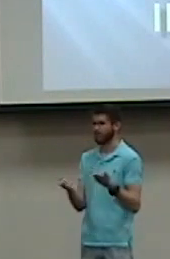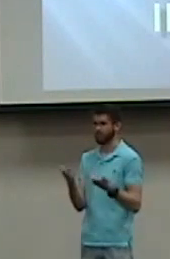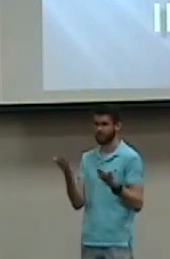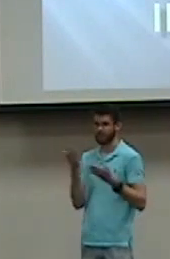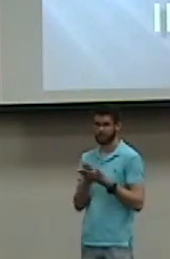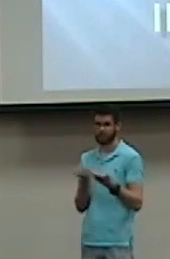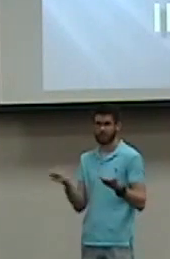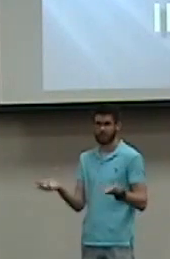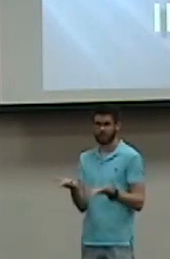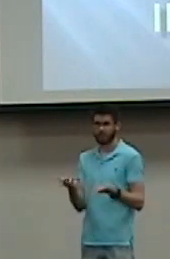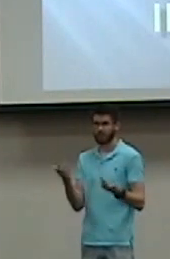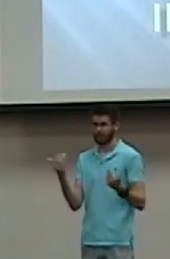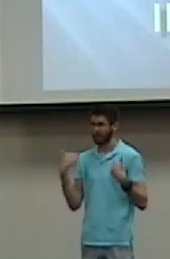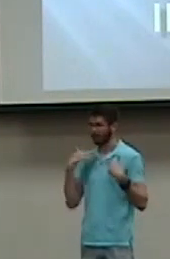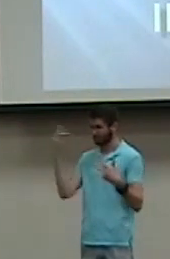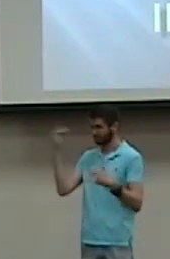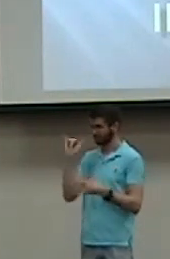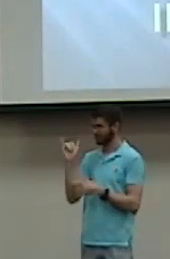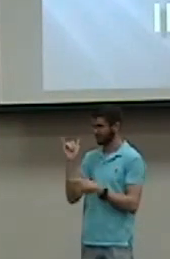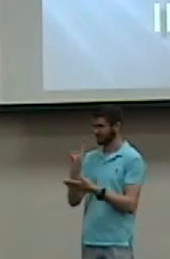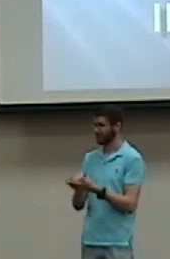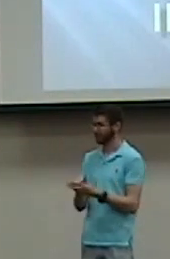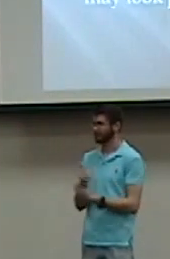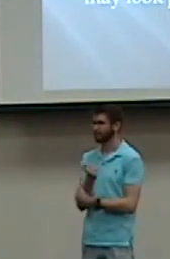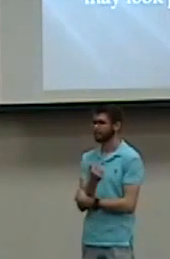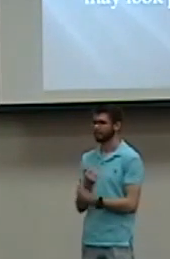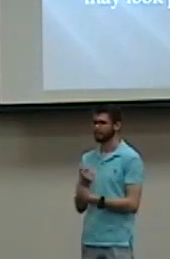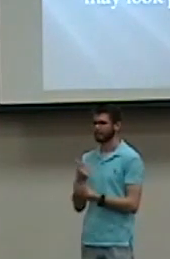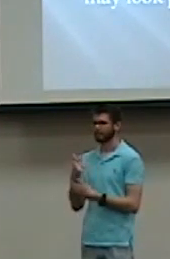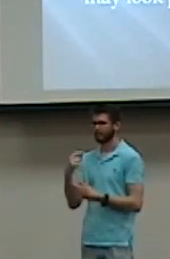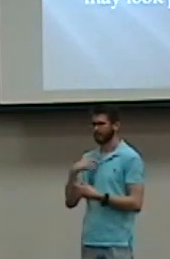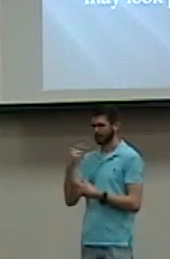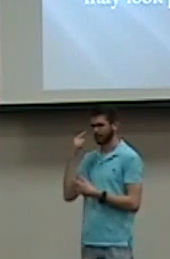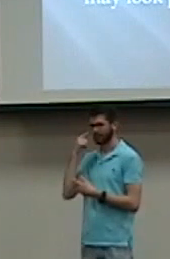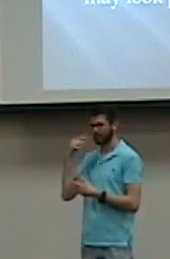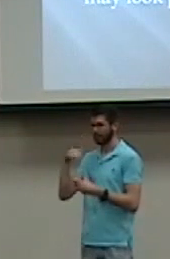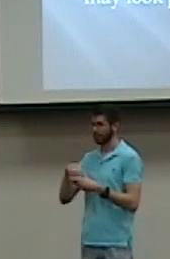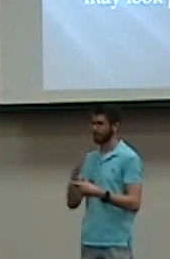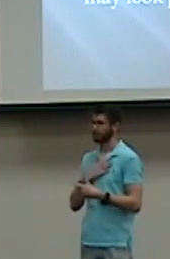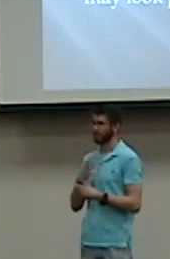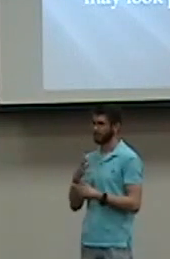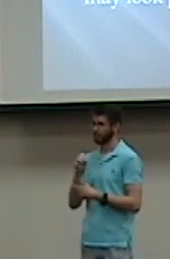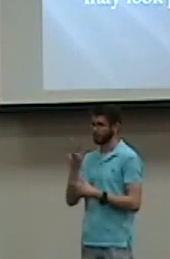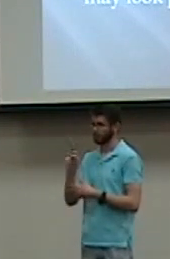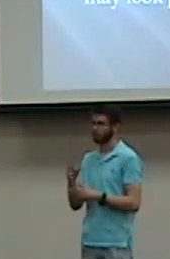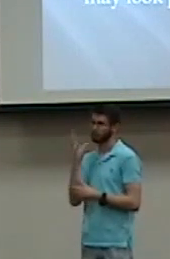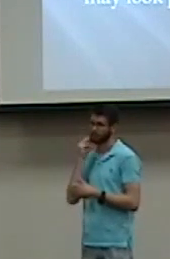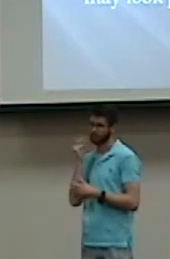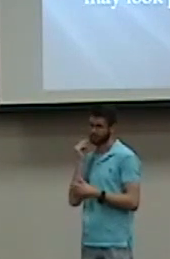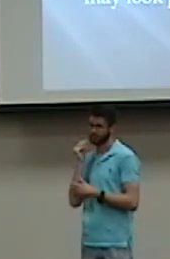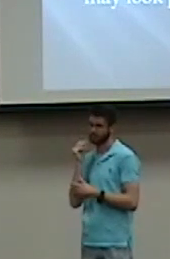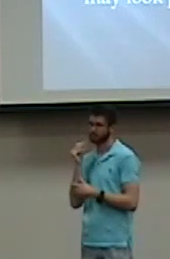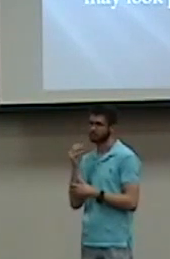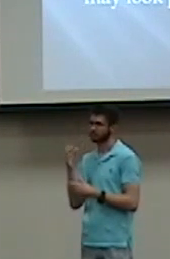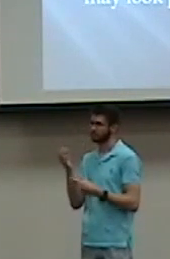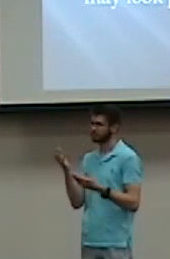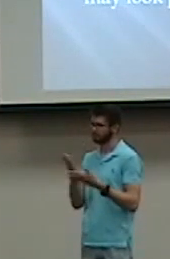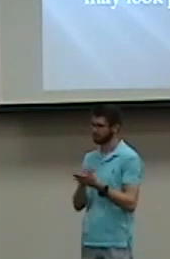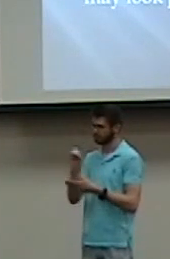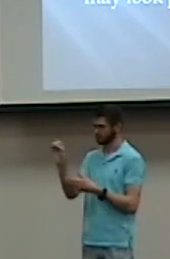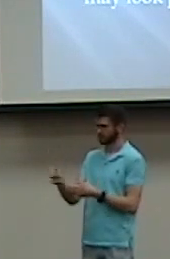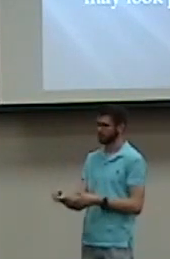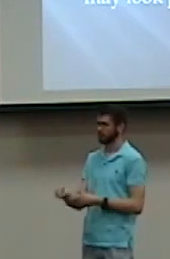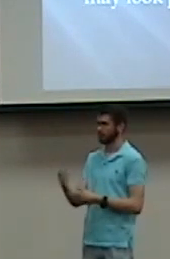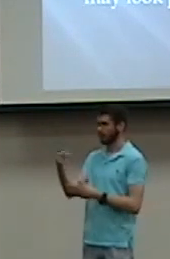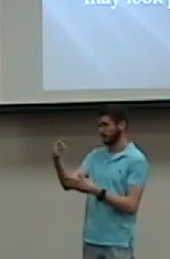I think the thing that stands out to me the most outside of my own experience is some of the statistics. Half of all Americans suffer